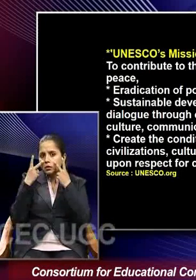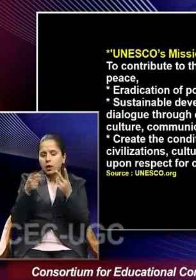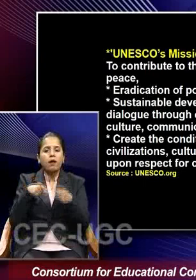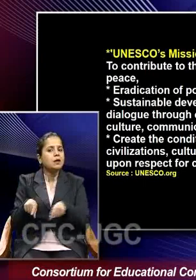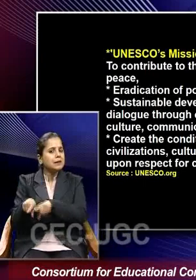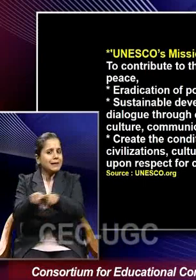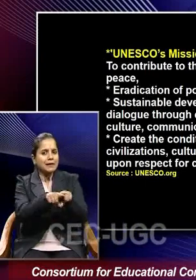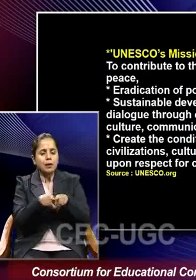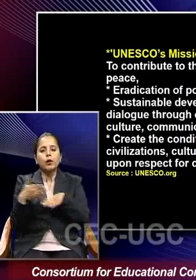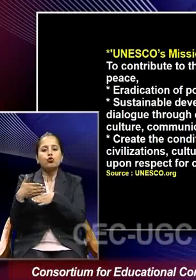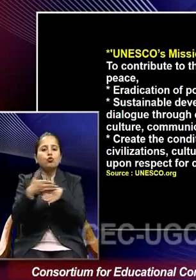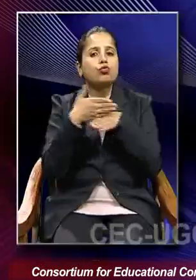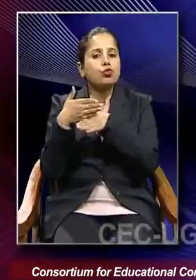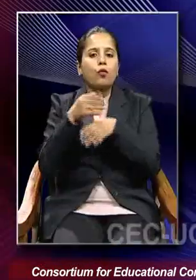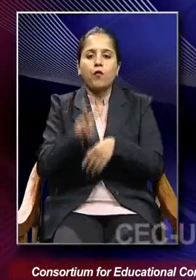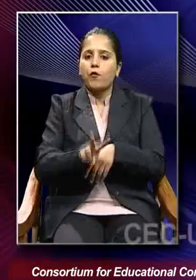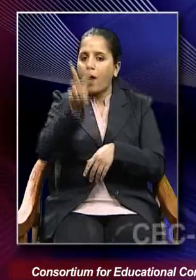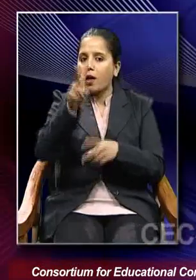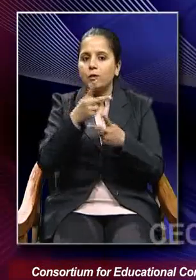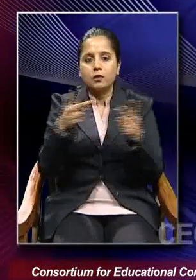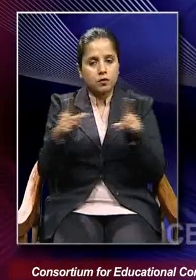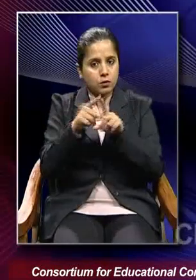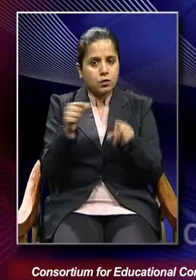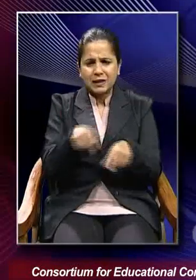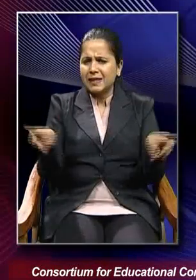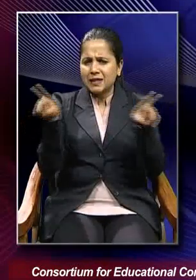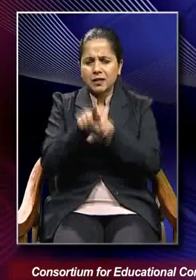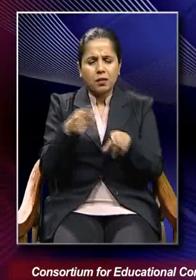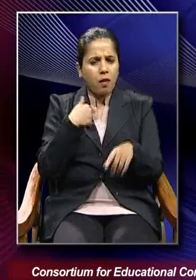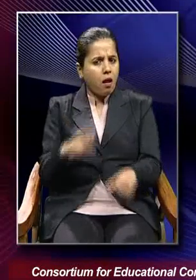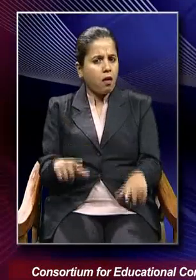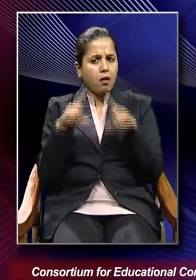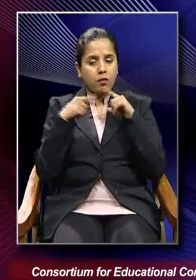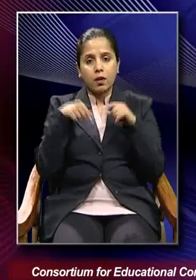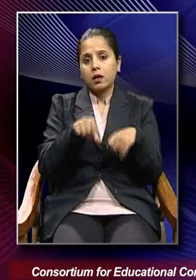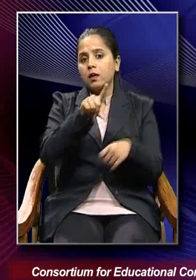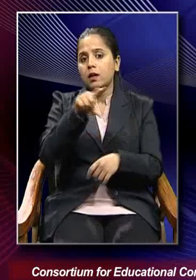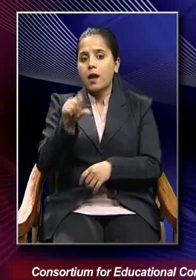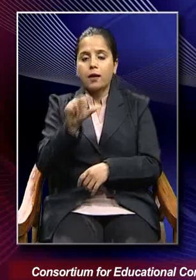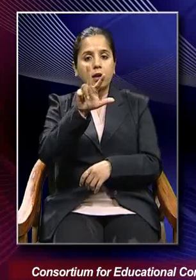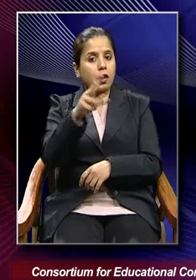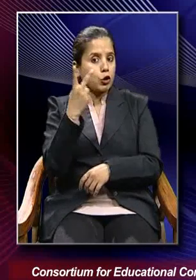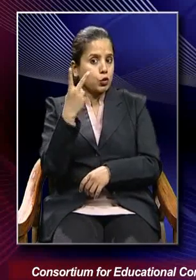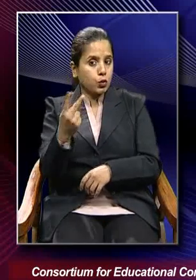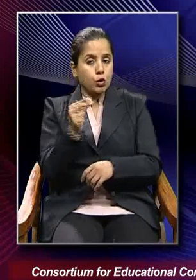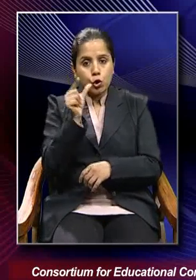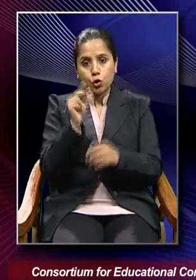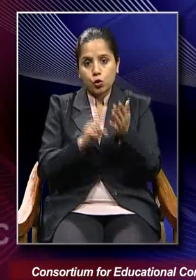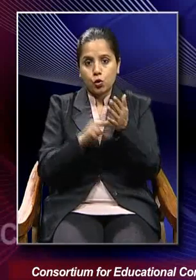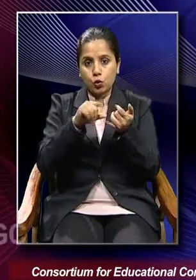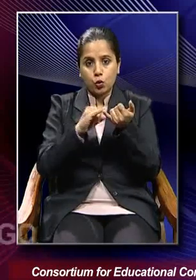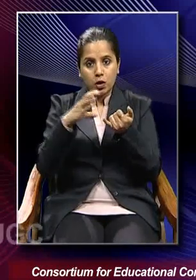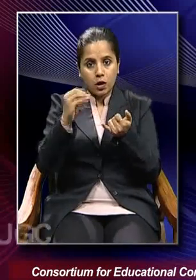commonly shared values. In the same light, in 1982, UNESCO's